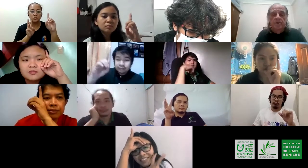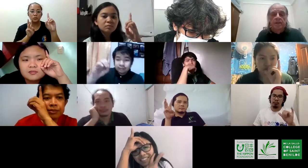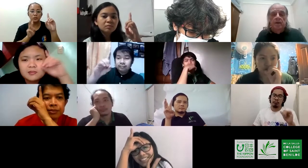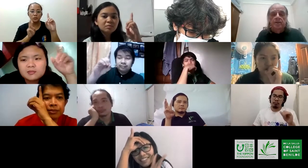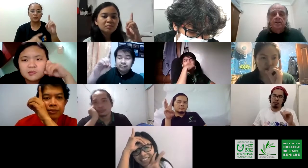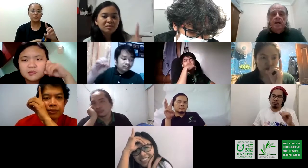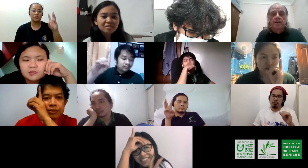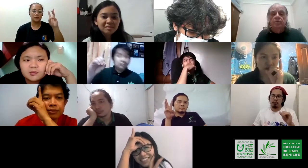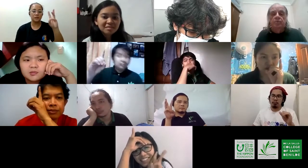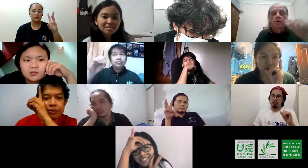Woodward.